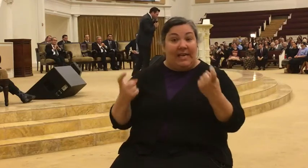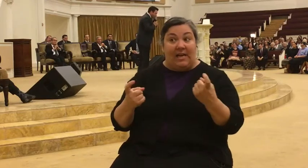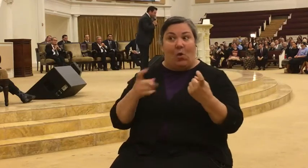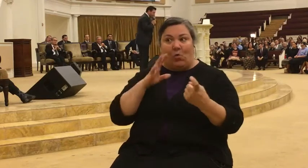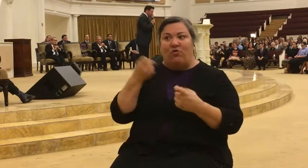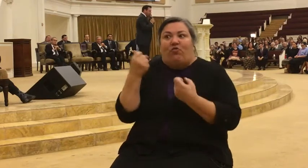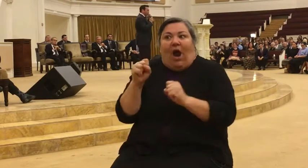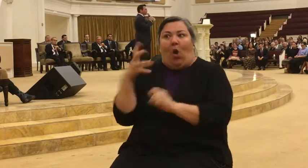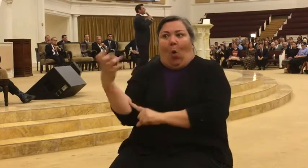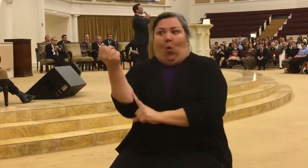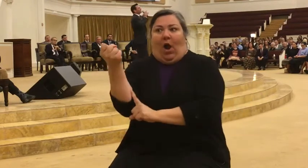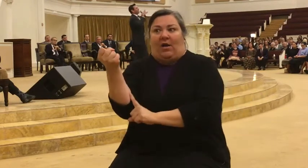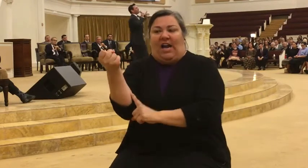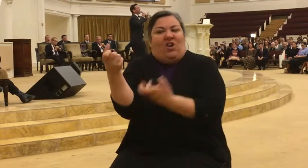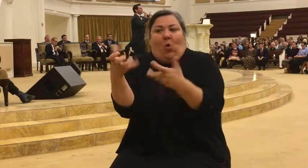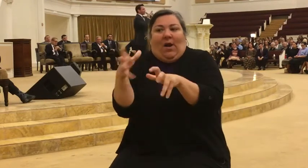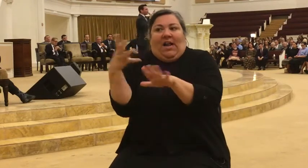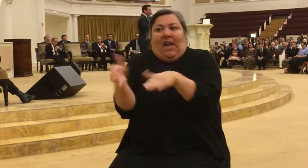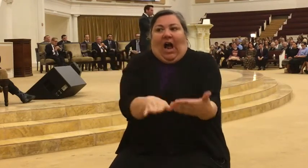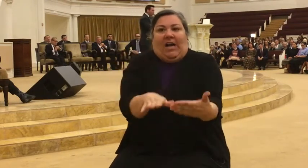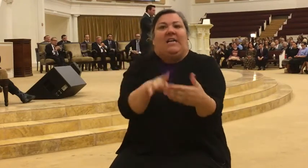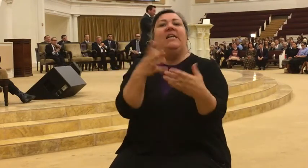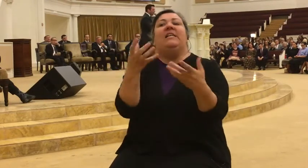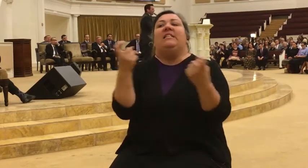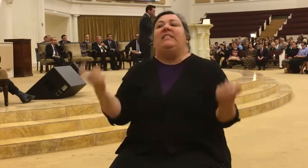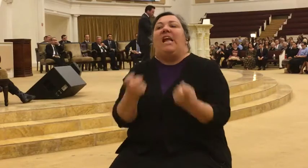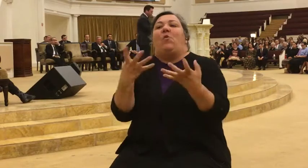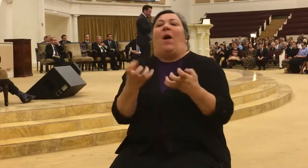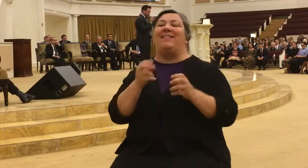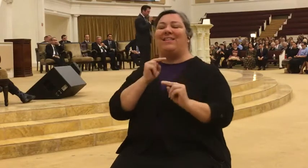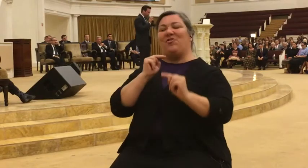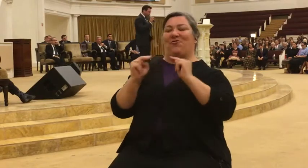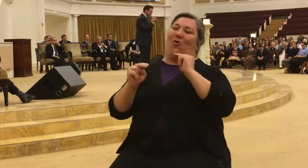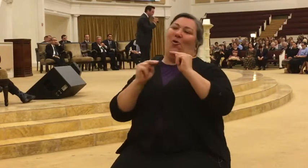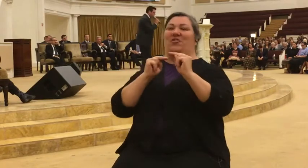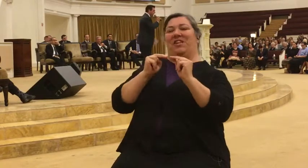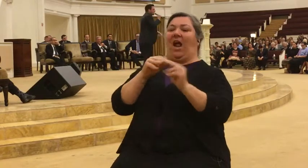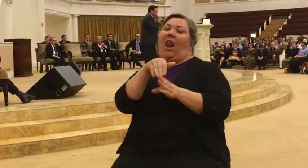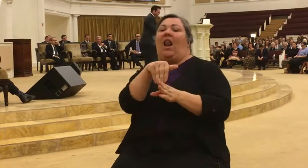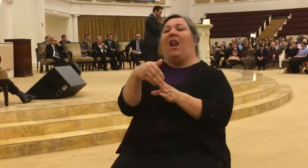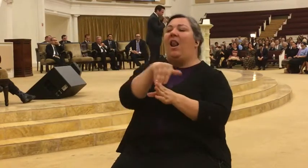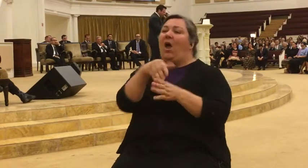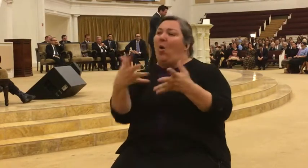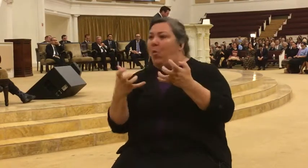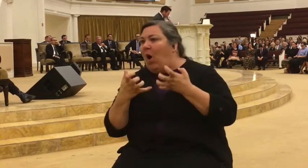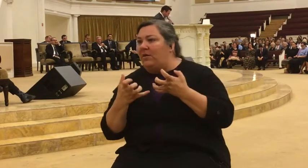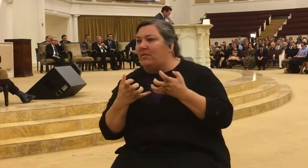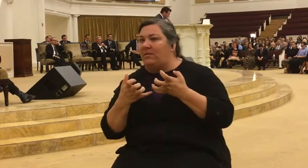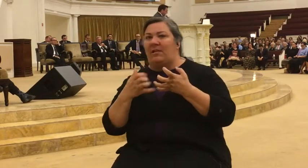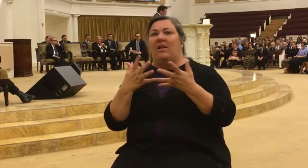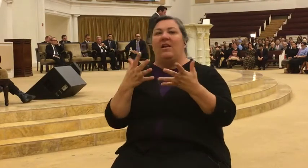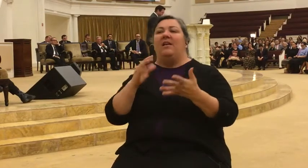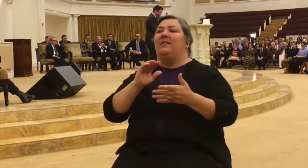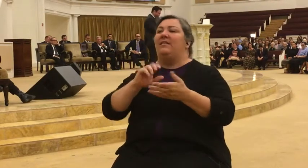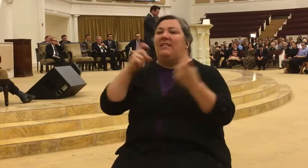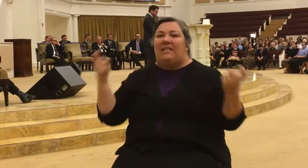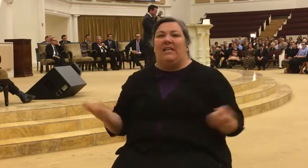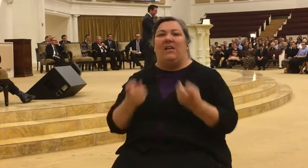fight. It does not want to die. Sin wants to negotiate. It wants to find middle ground, establish a peace treaty